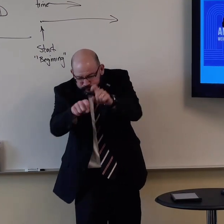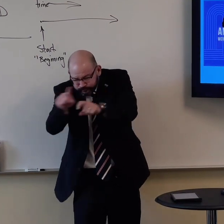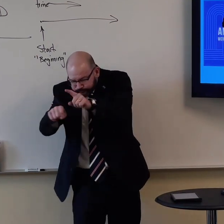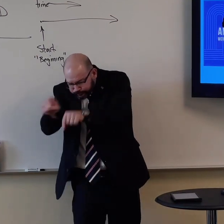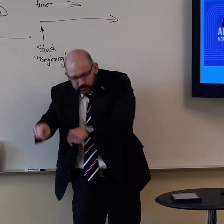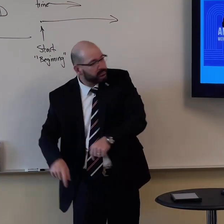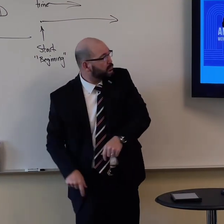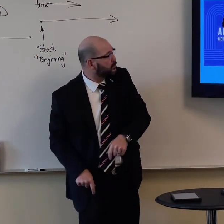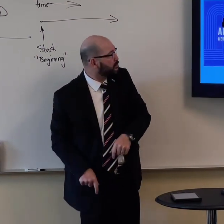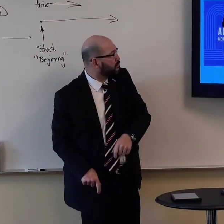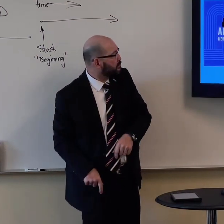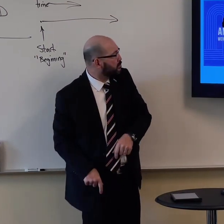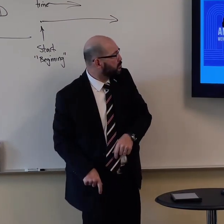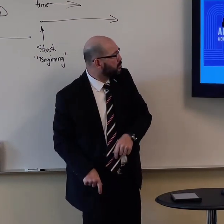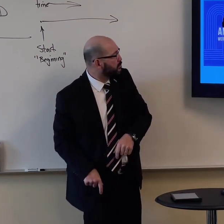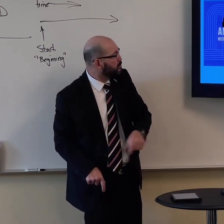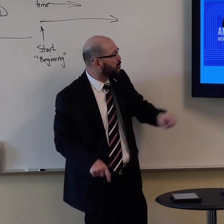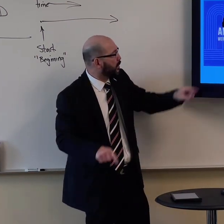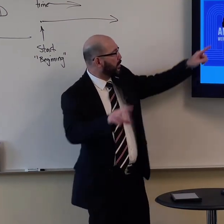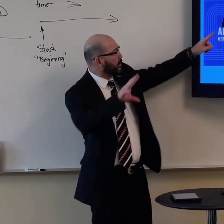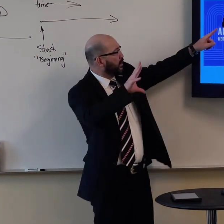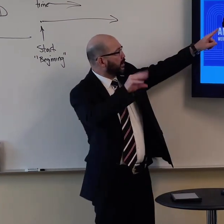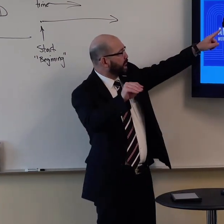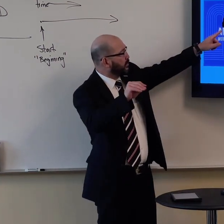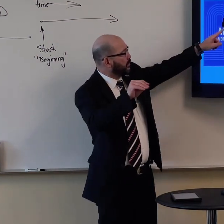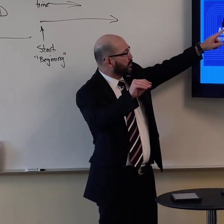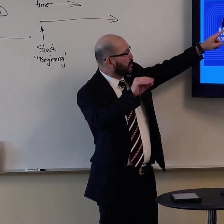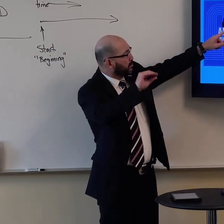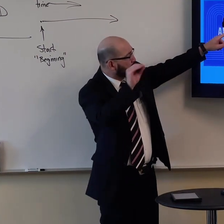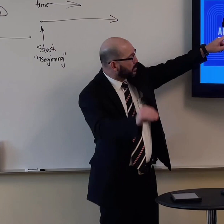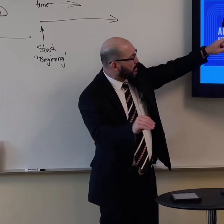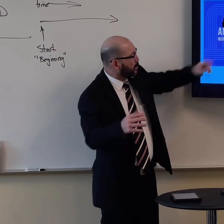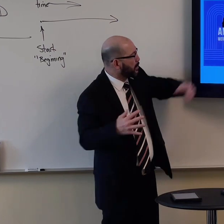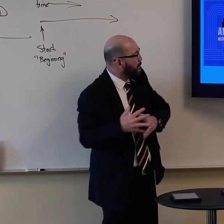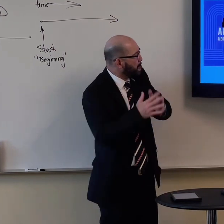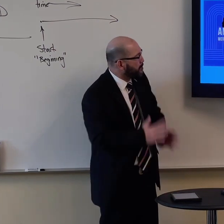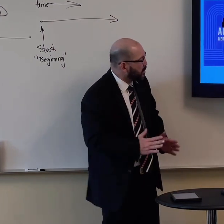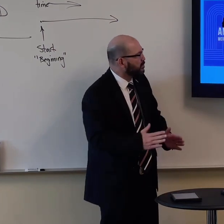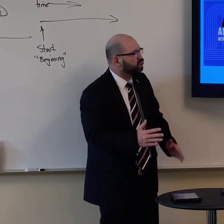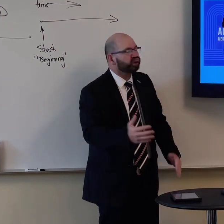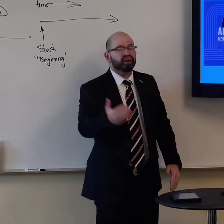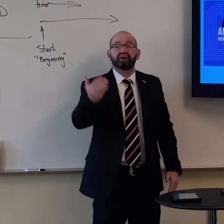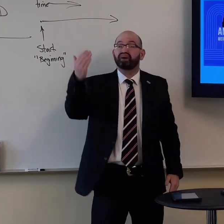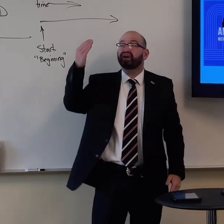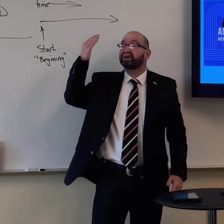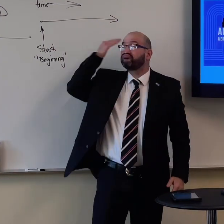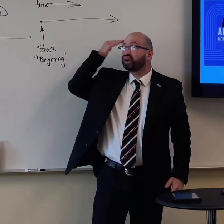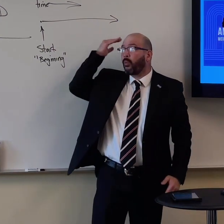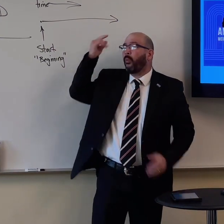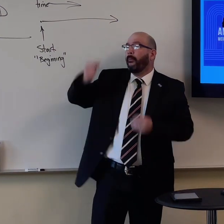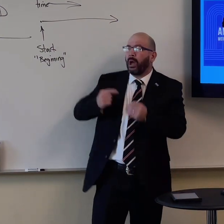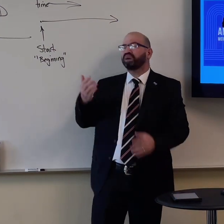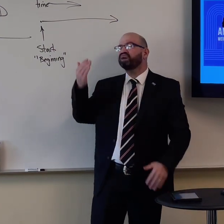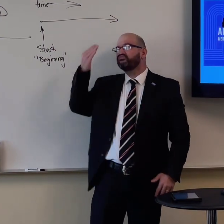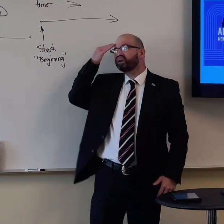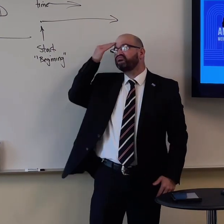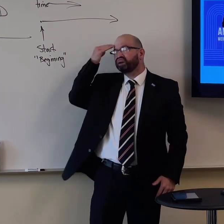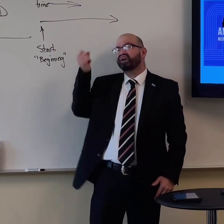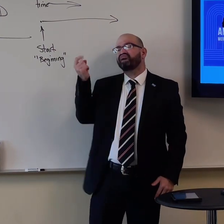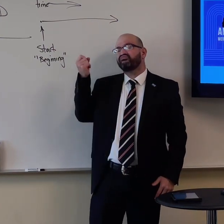They asked a bunch of people and they said, 50% of Americans knew what